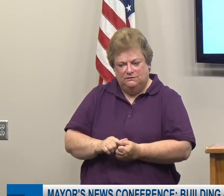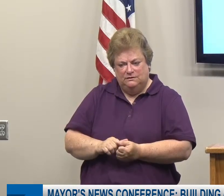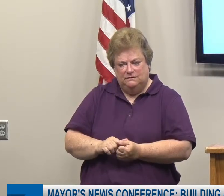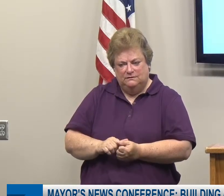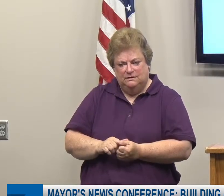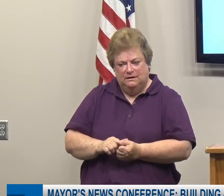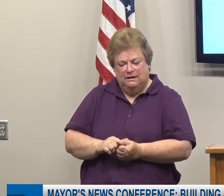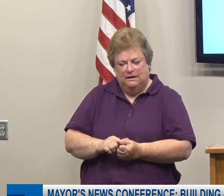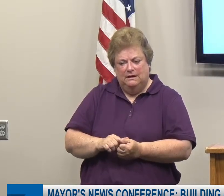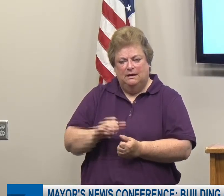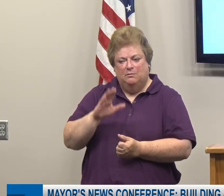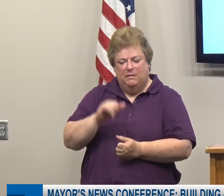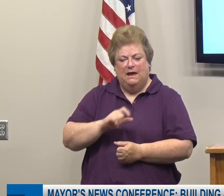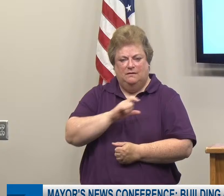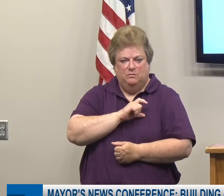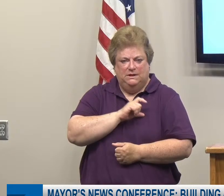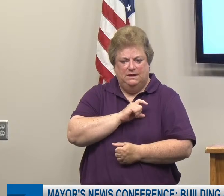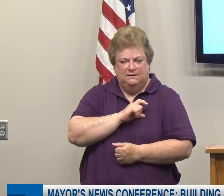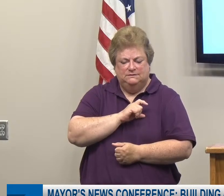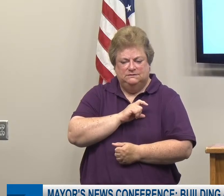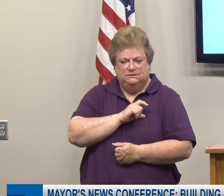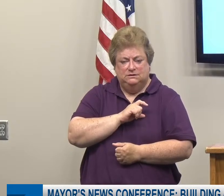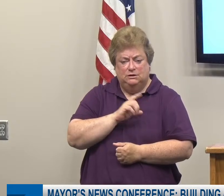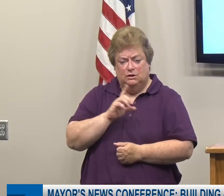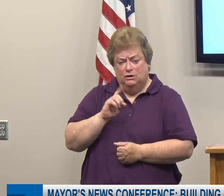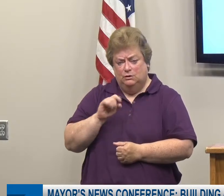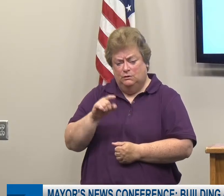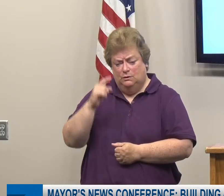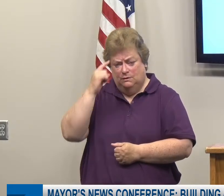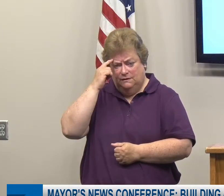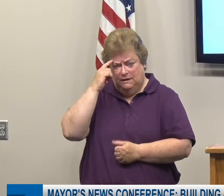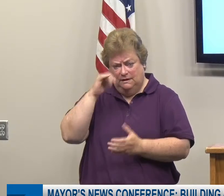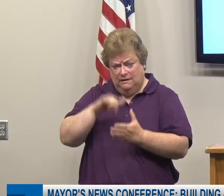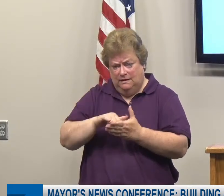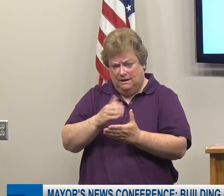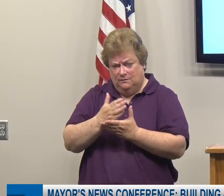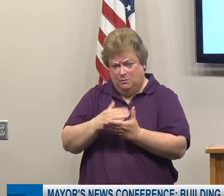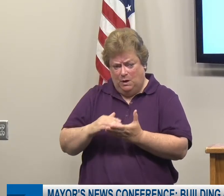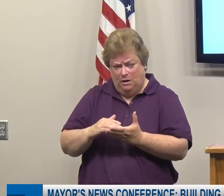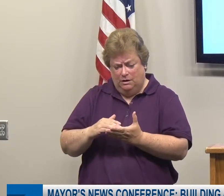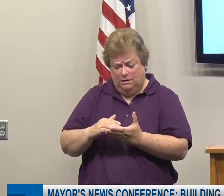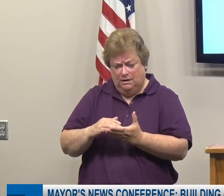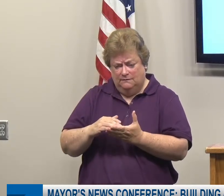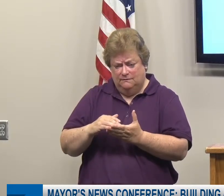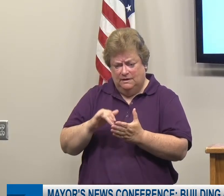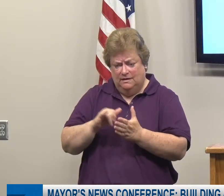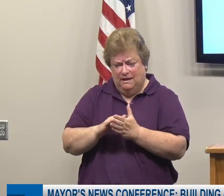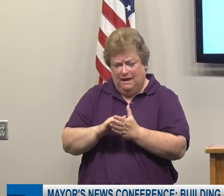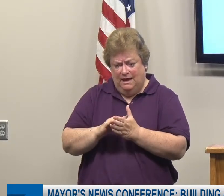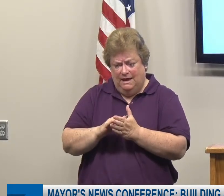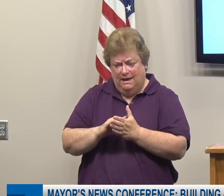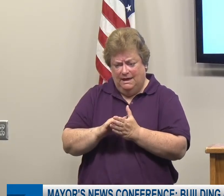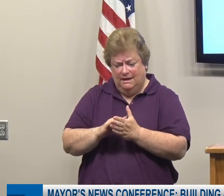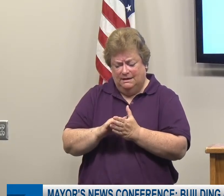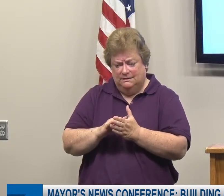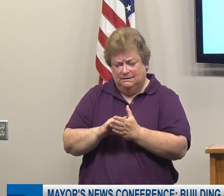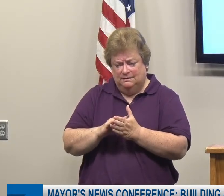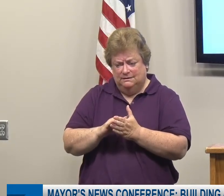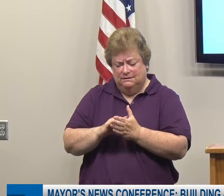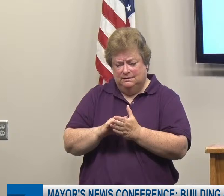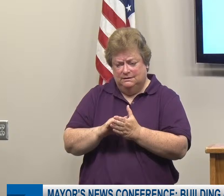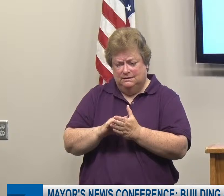response measures by police officers. Do you think that part of this equation and